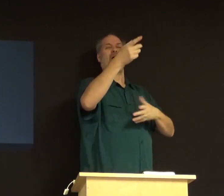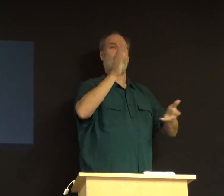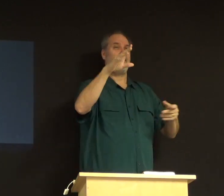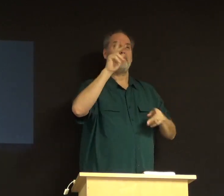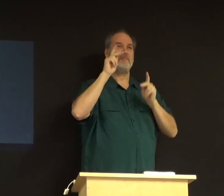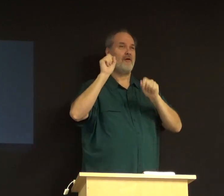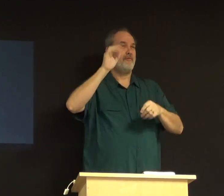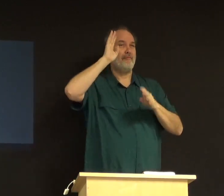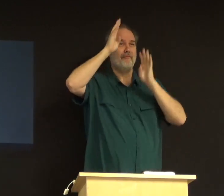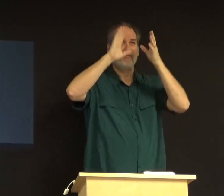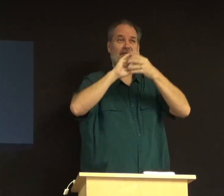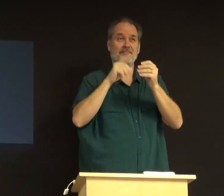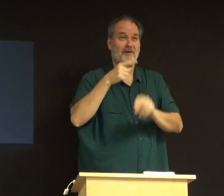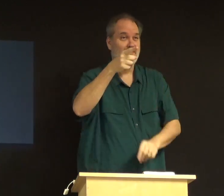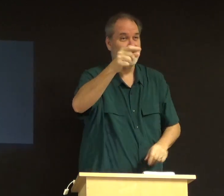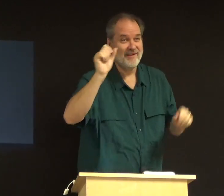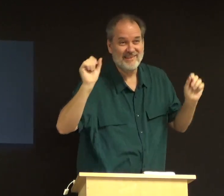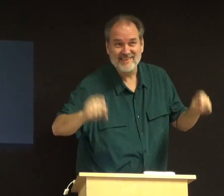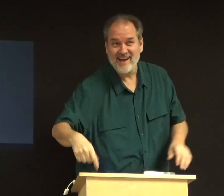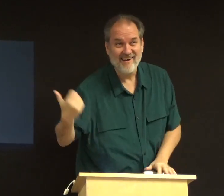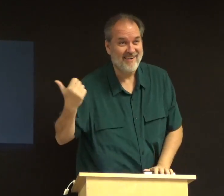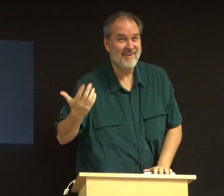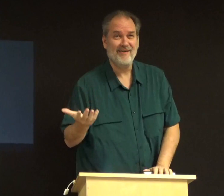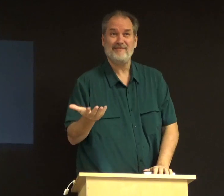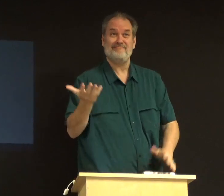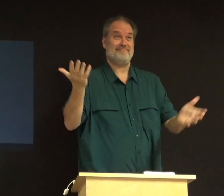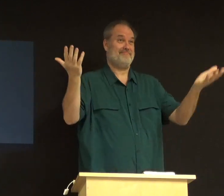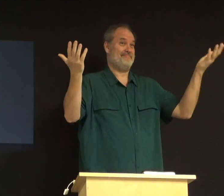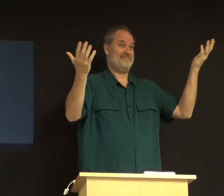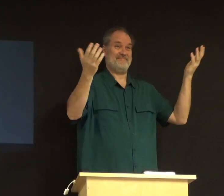or do we care more about how people think about us?